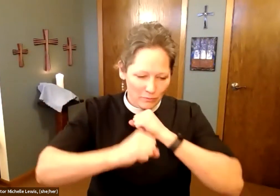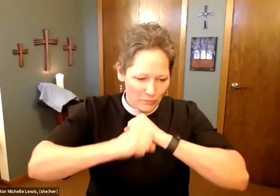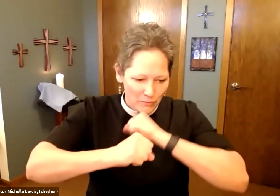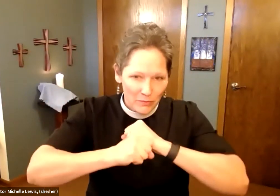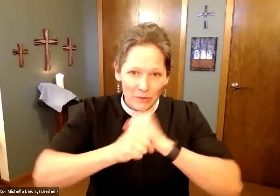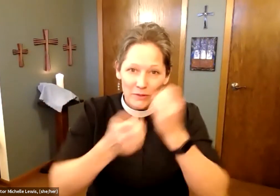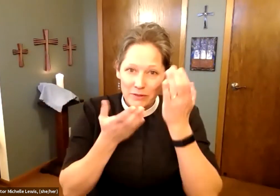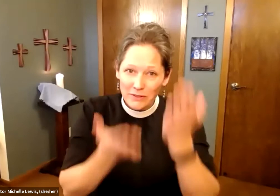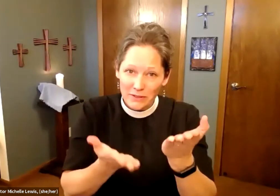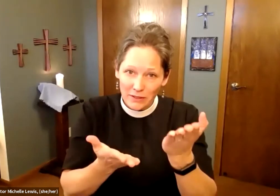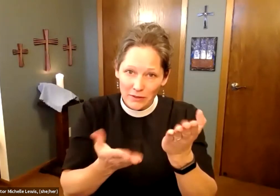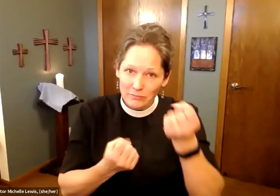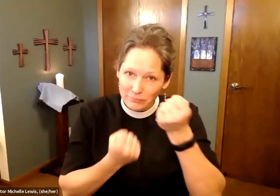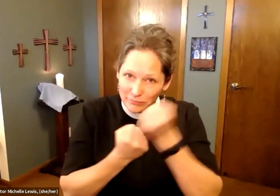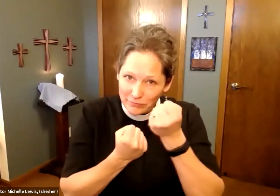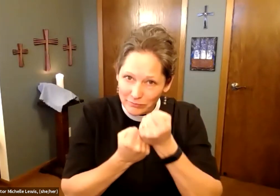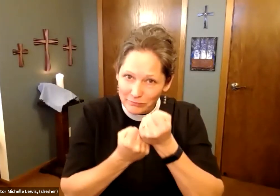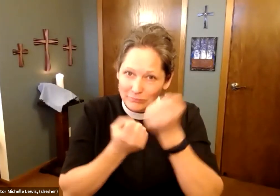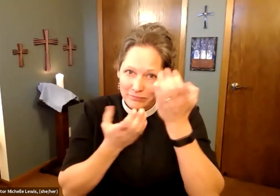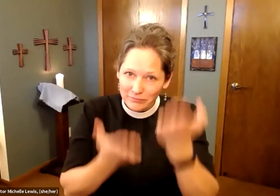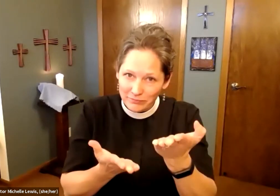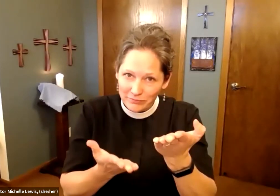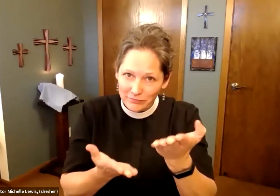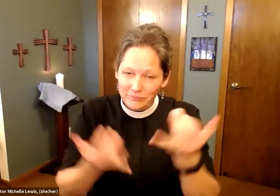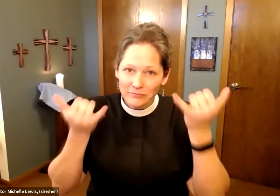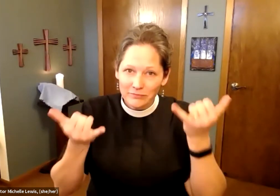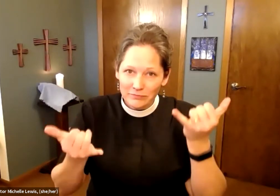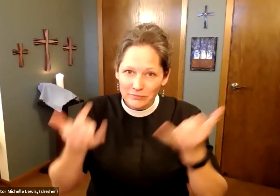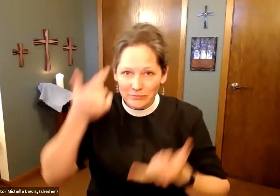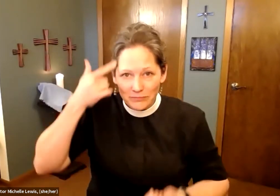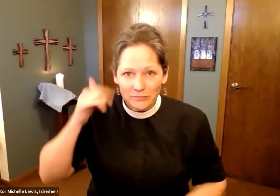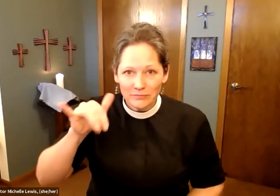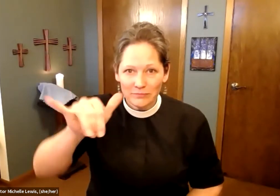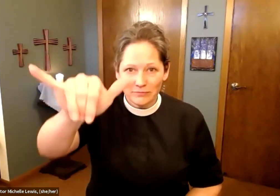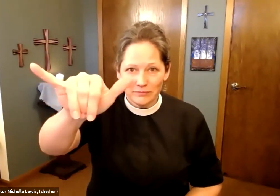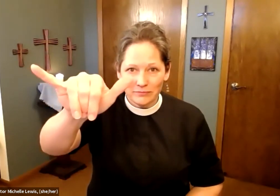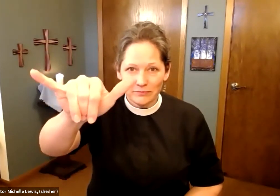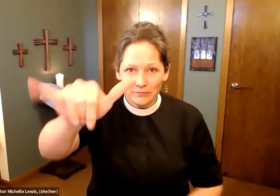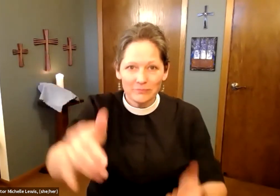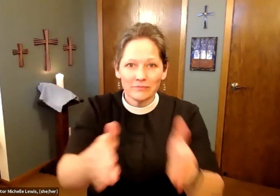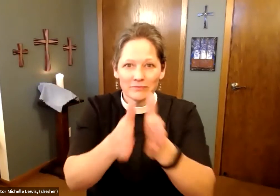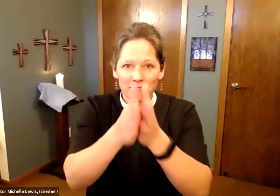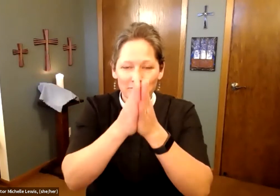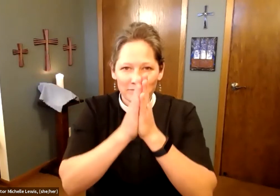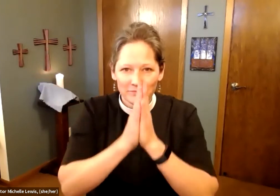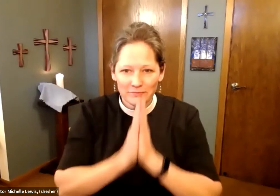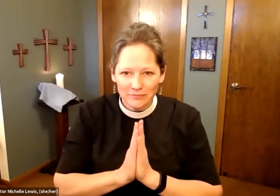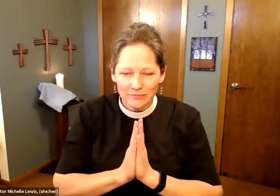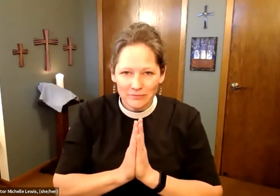The body and blood of our Lord Jesus Christ strengthen you and keep you in his grace, now and